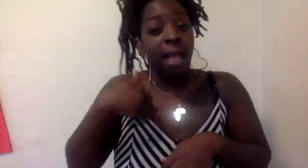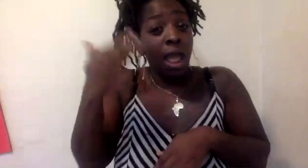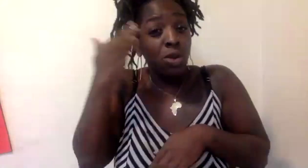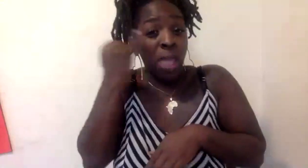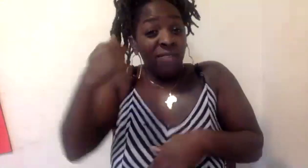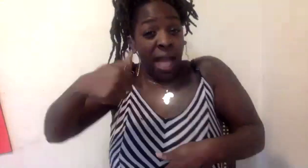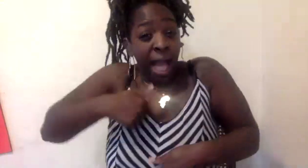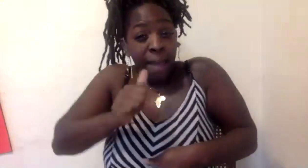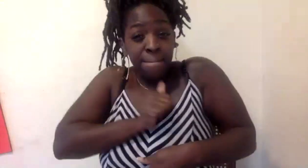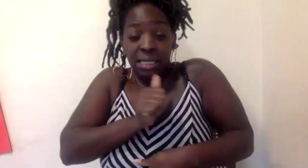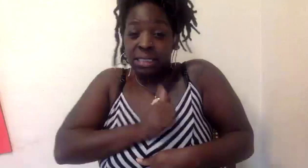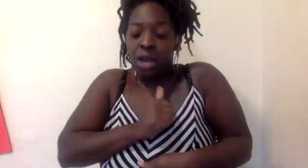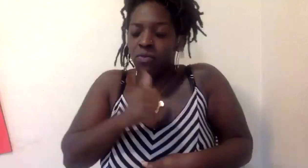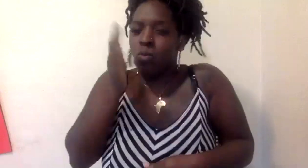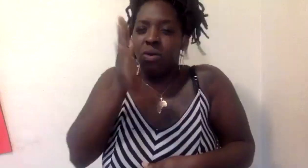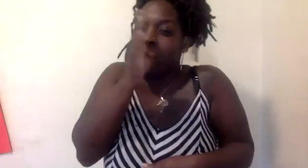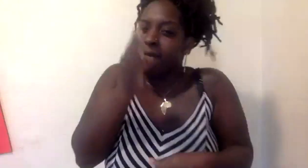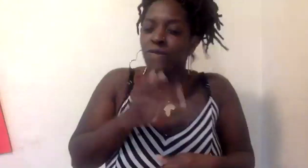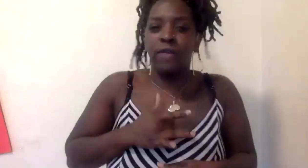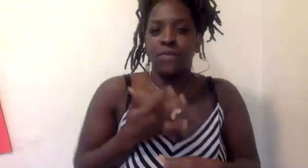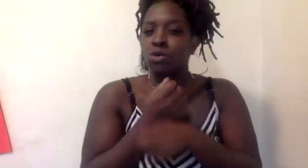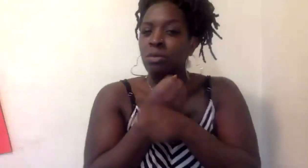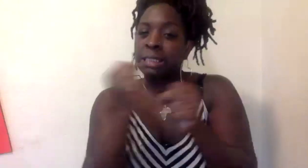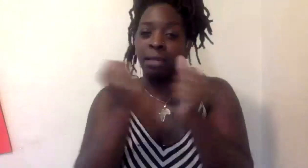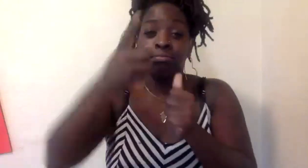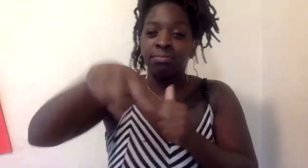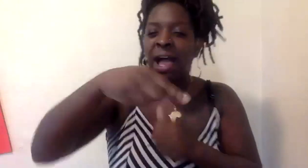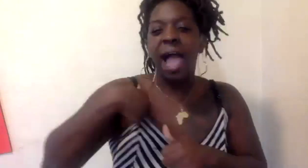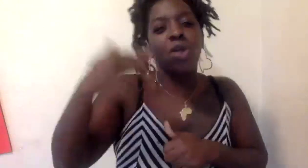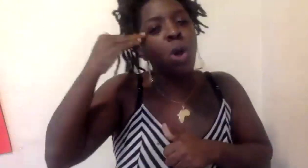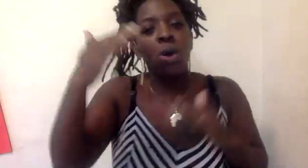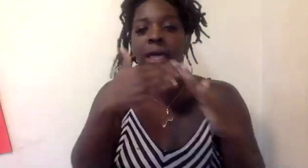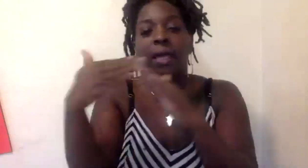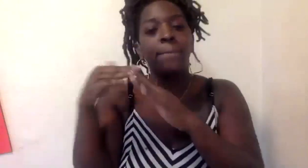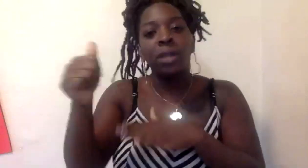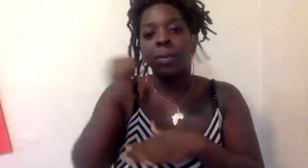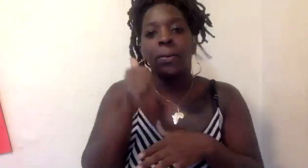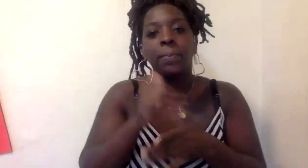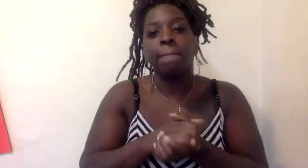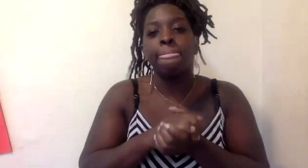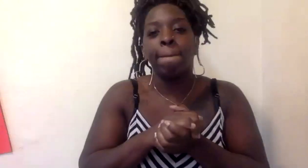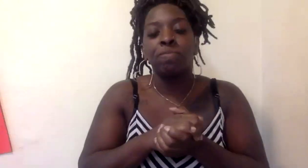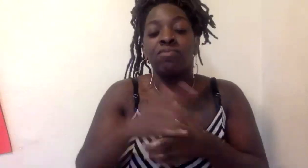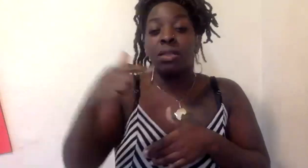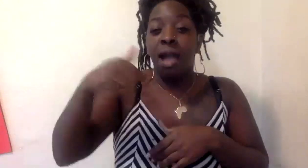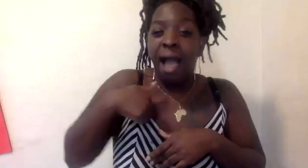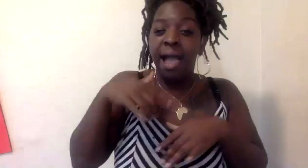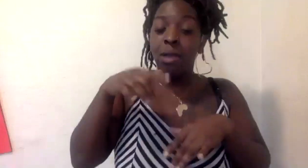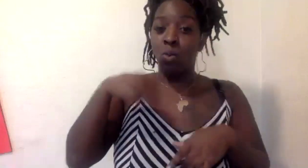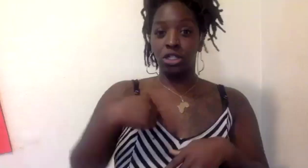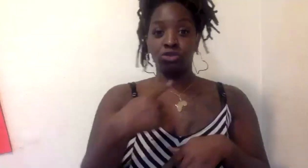Black person in America, and that's a problem. And I know that I'll never feel safe. And I know the community won't